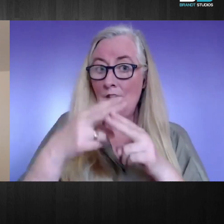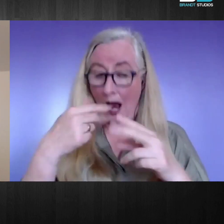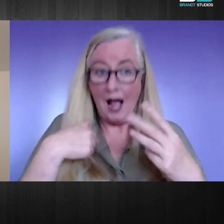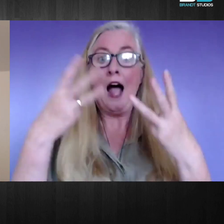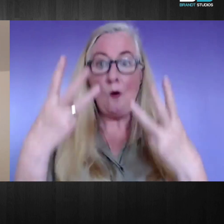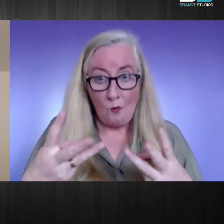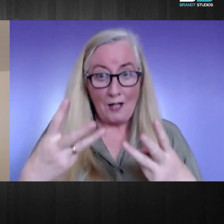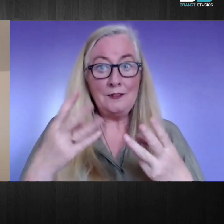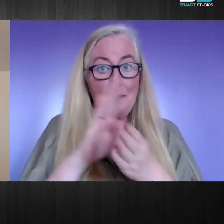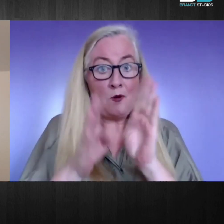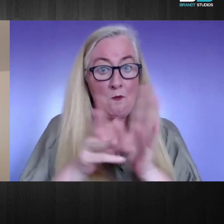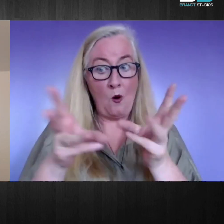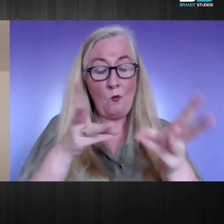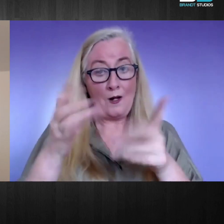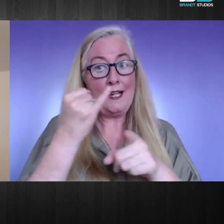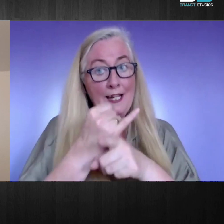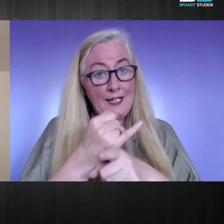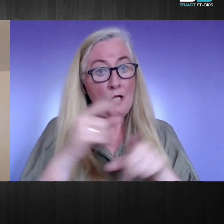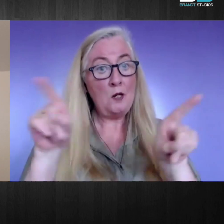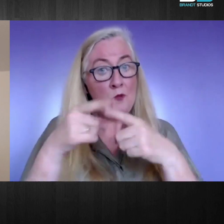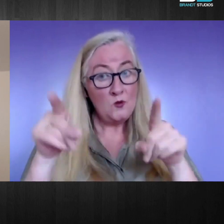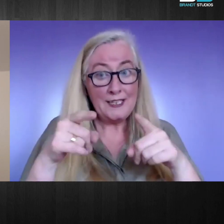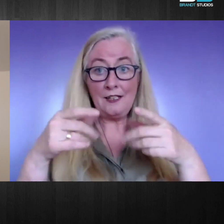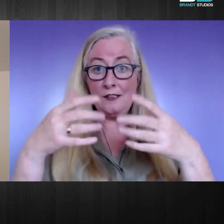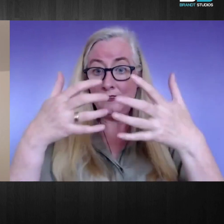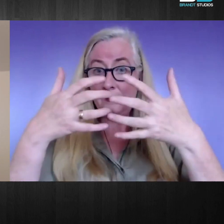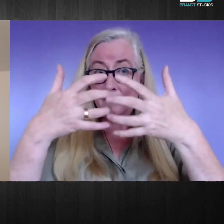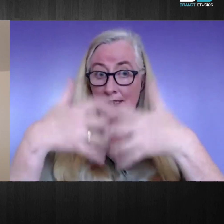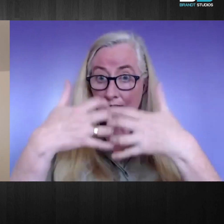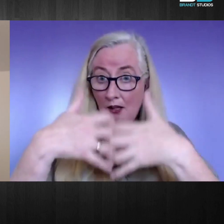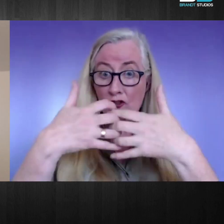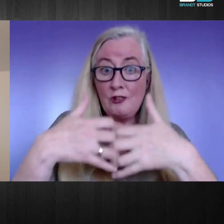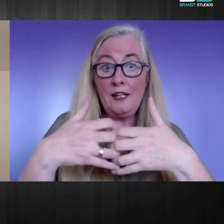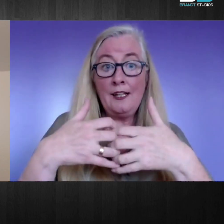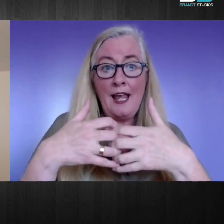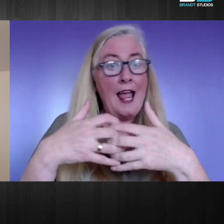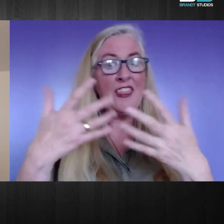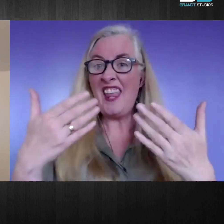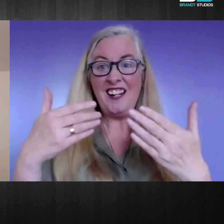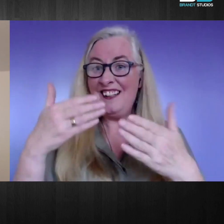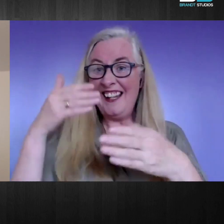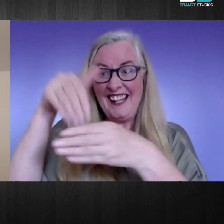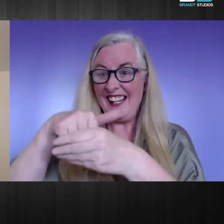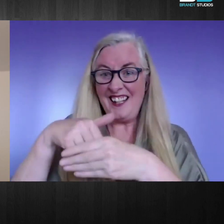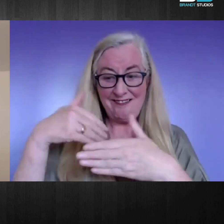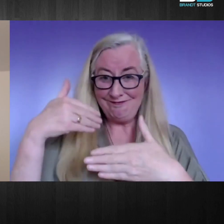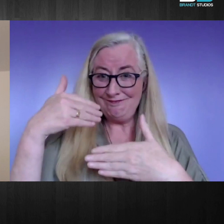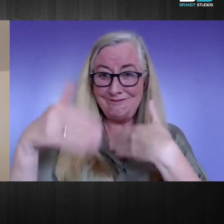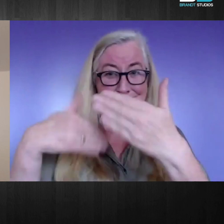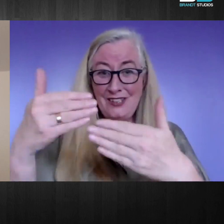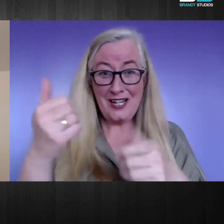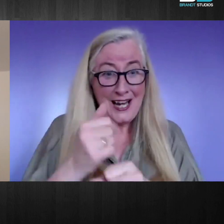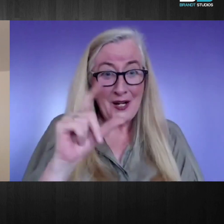music technology. And from then off, it just kicked off, and there was people like 20 people coming into